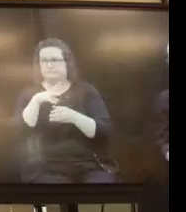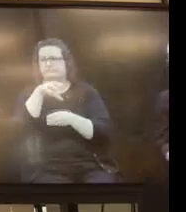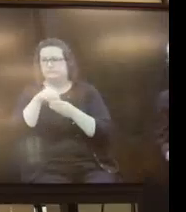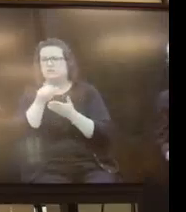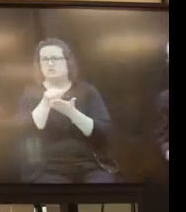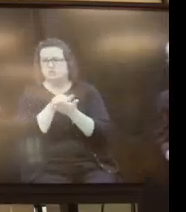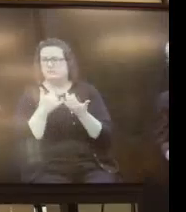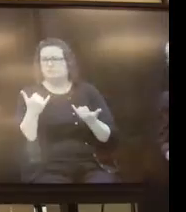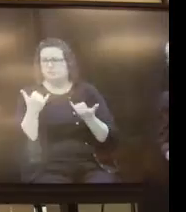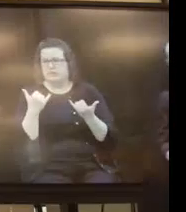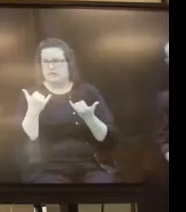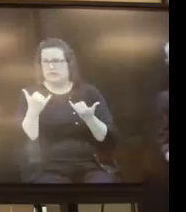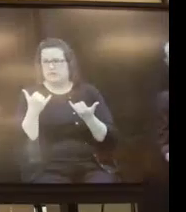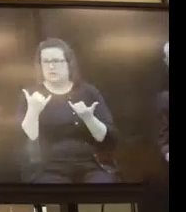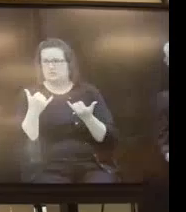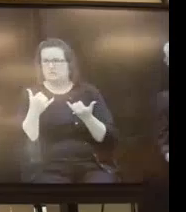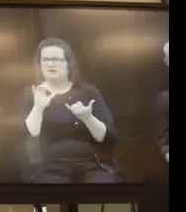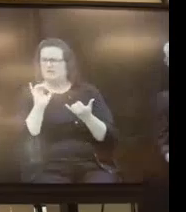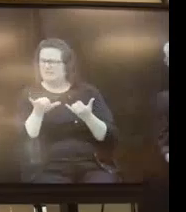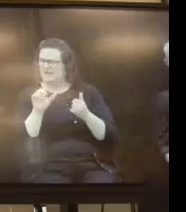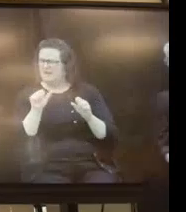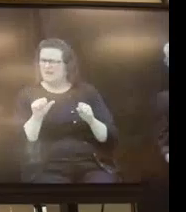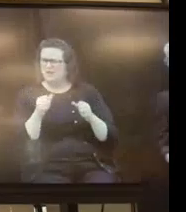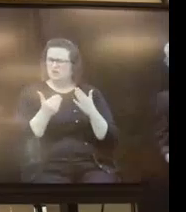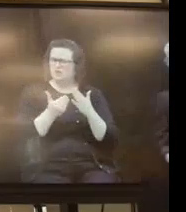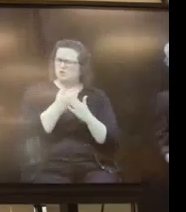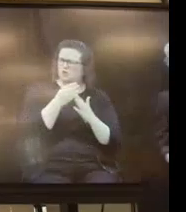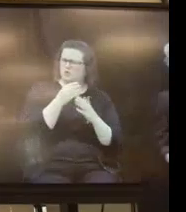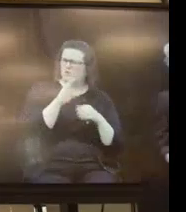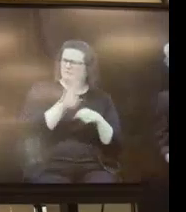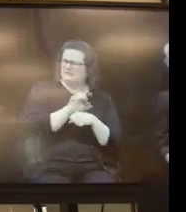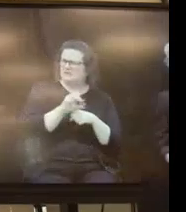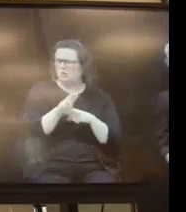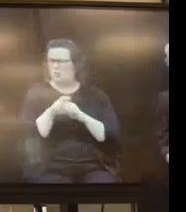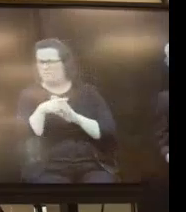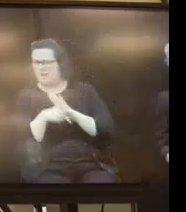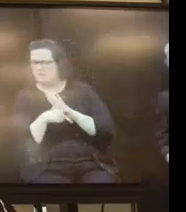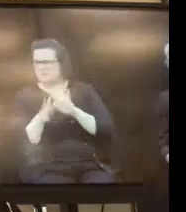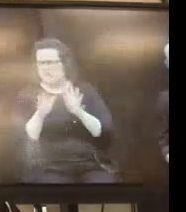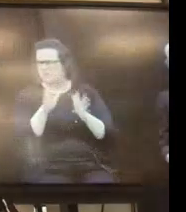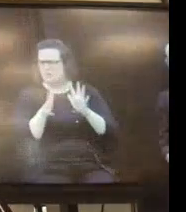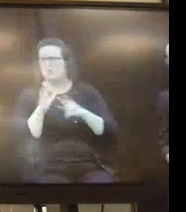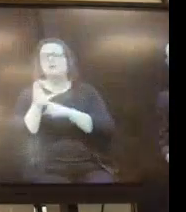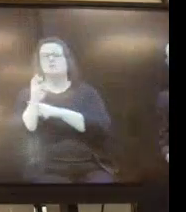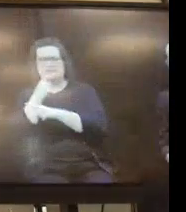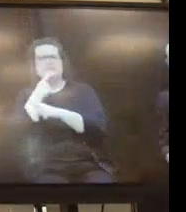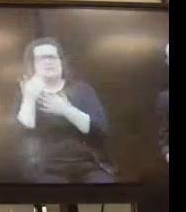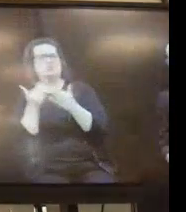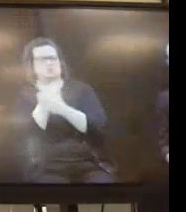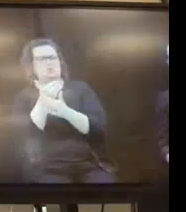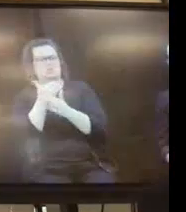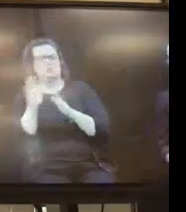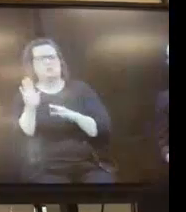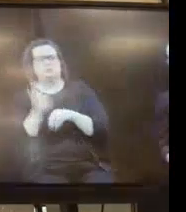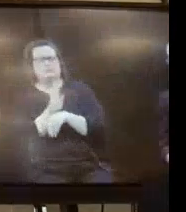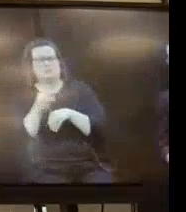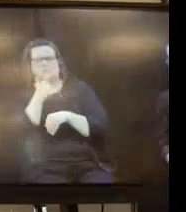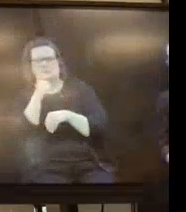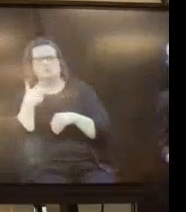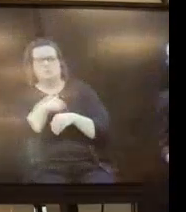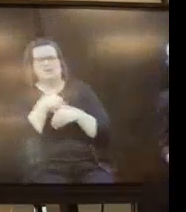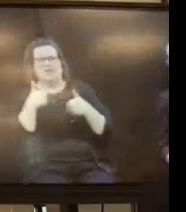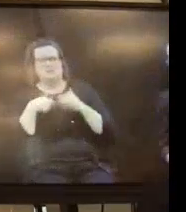and we can either do that in new business or under the policy, which, I think new business would be the Okay. best place because you've got 50/20 there.